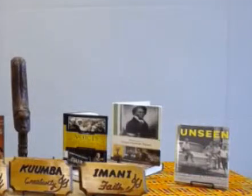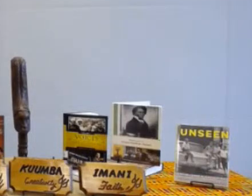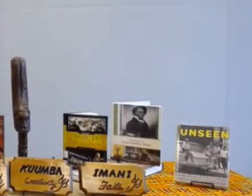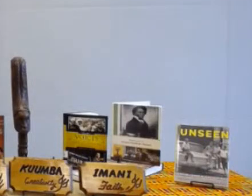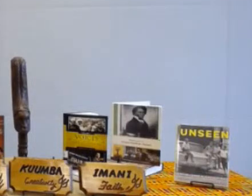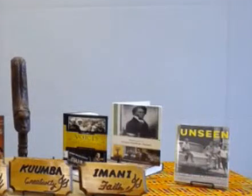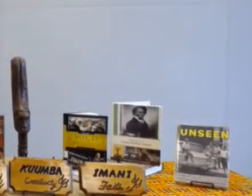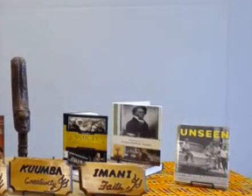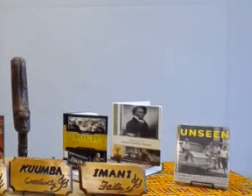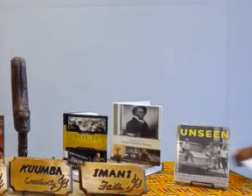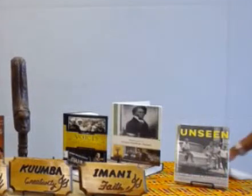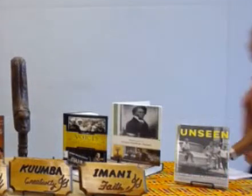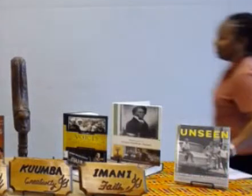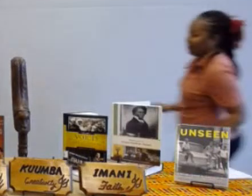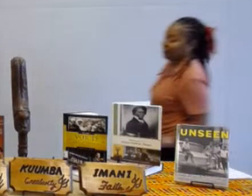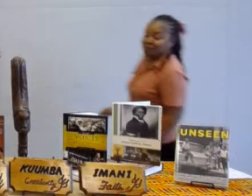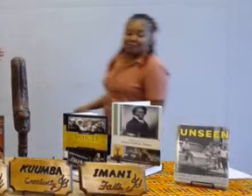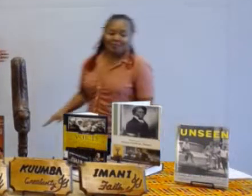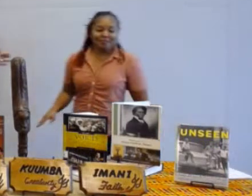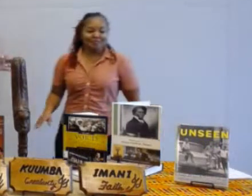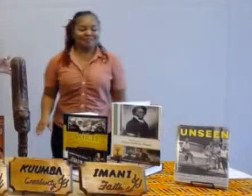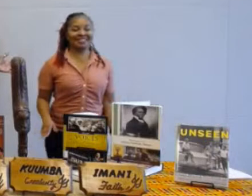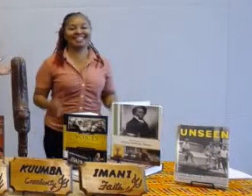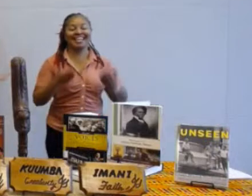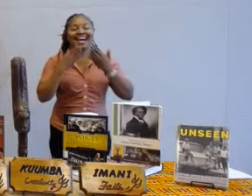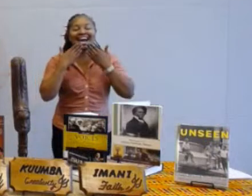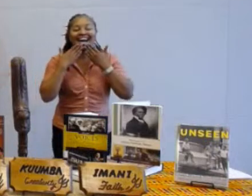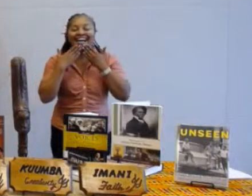Thank you all for joining us. I'm sorry. Okay.